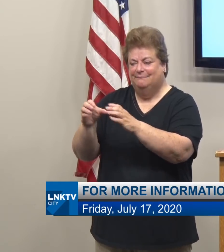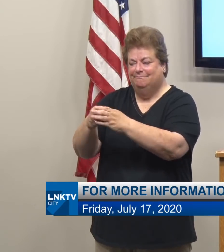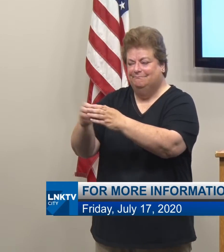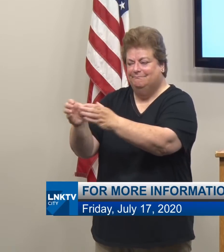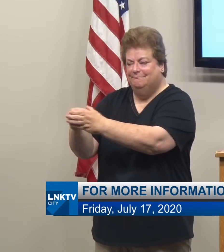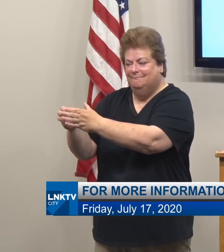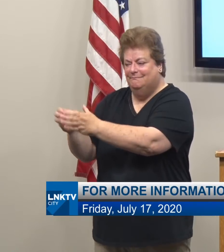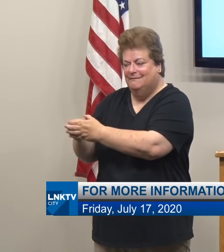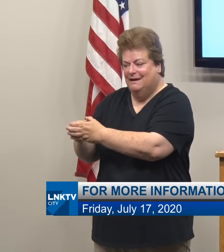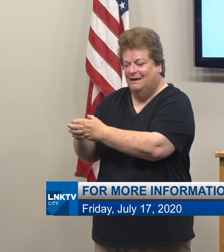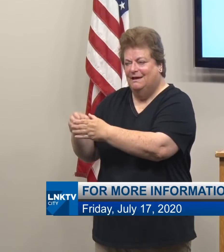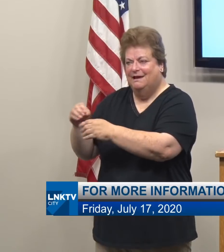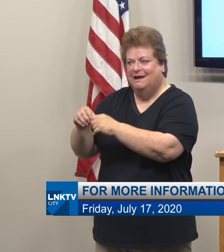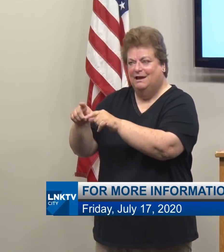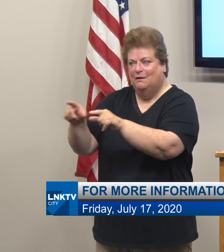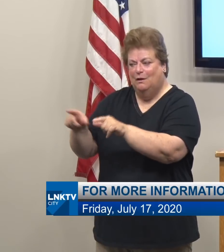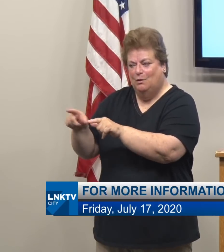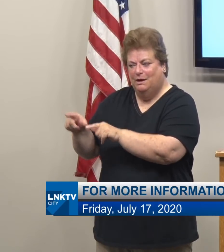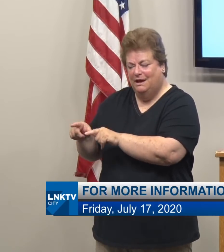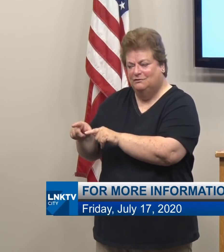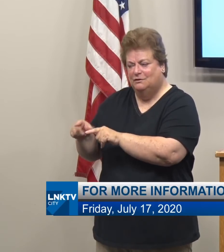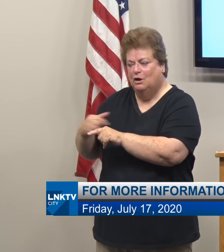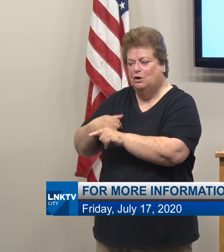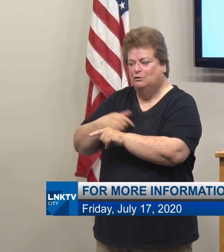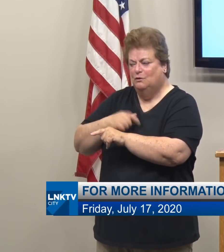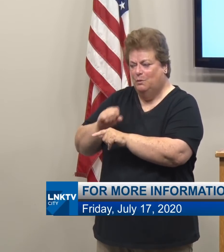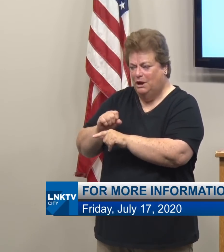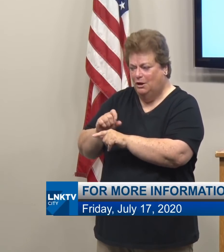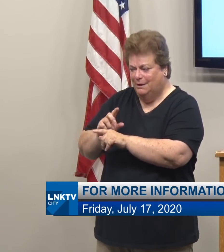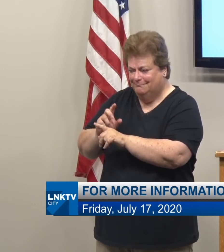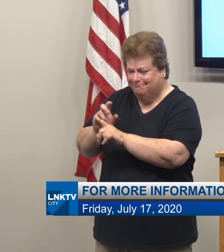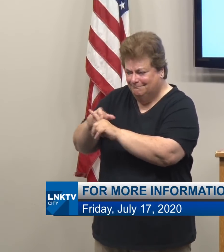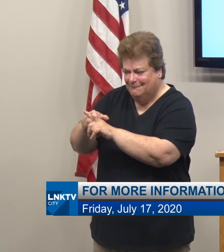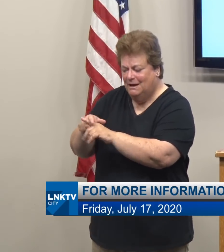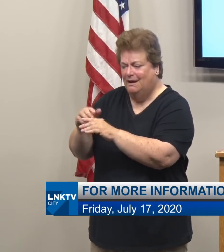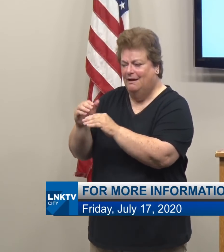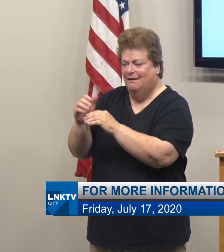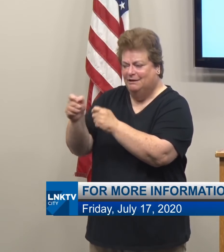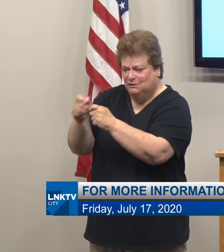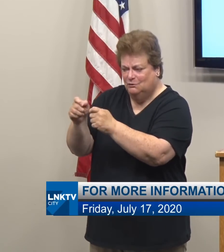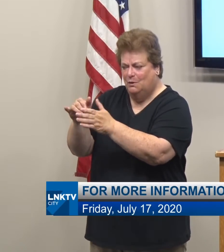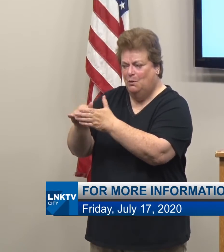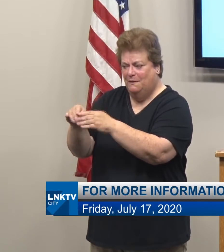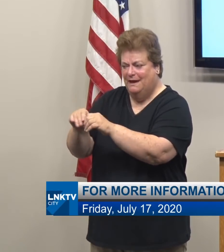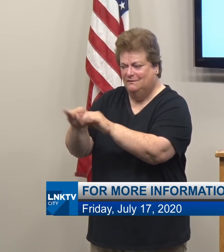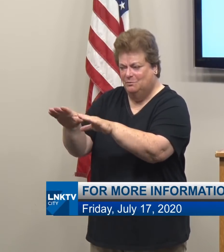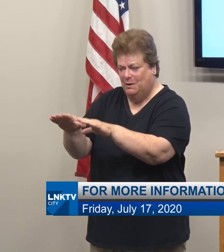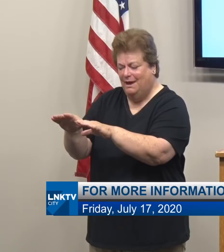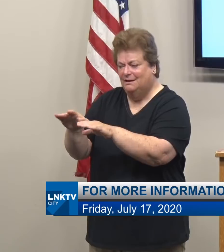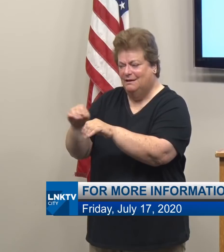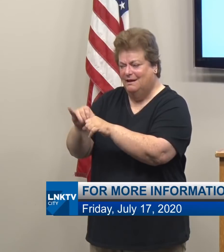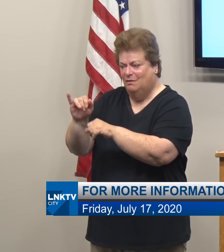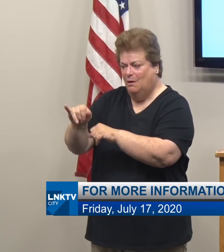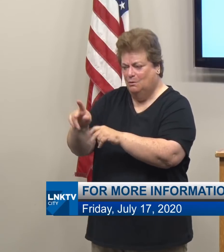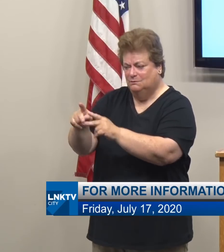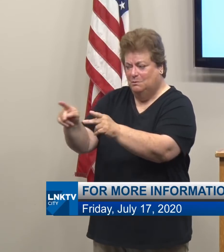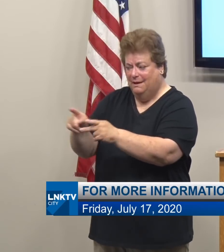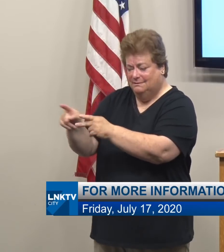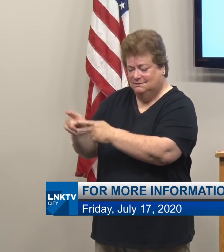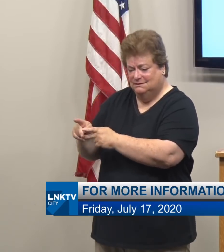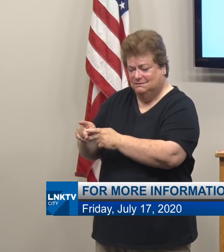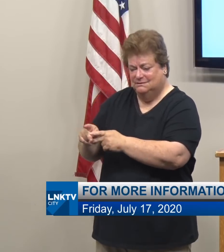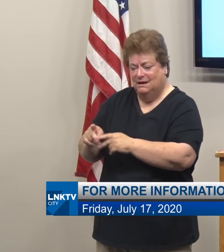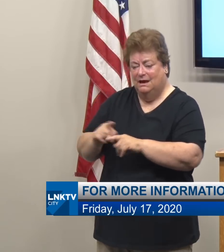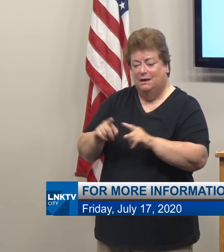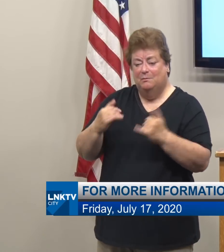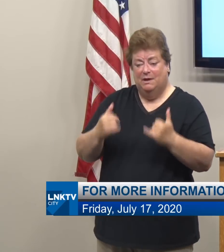to manage and get on top of the virus, to control the spread by doing effective contact tracing.